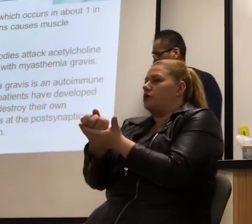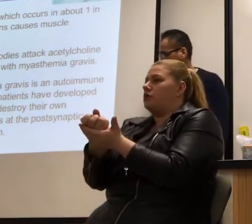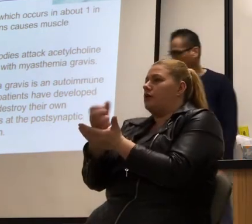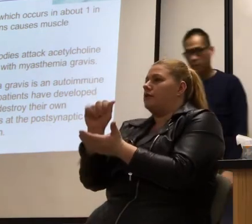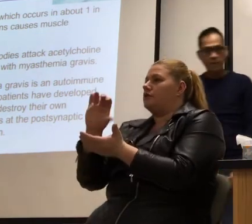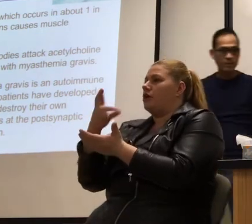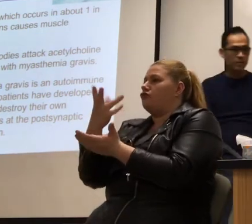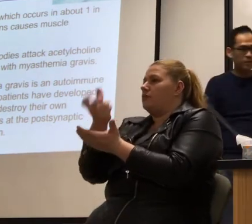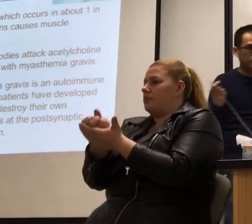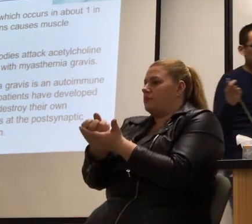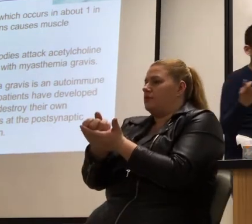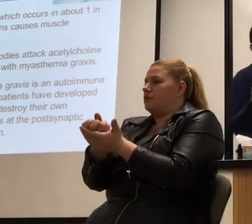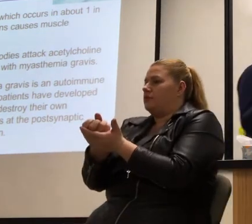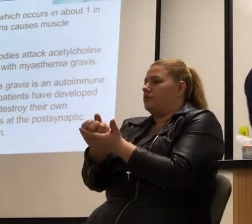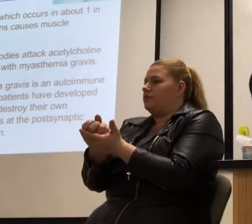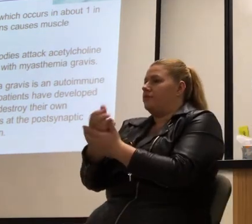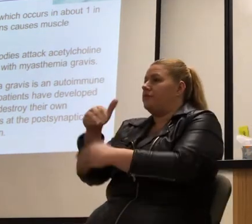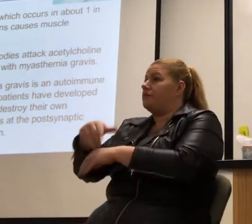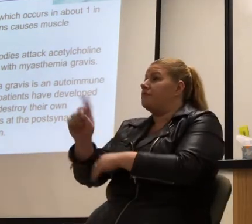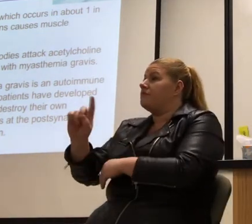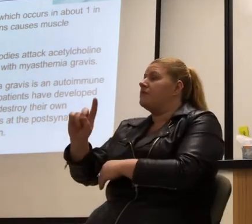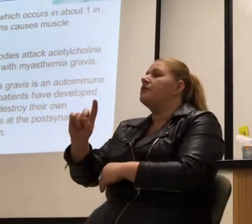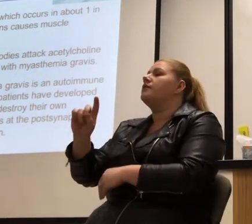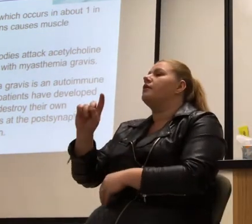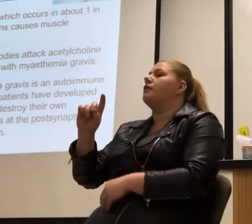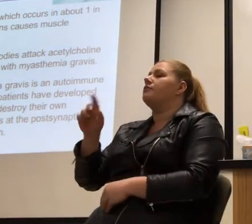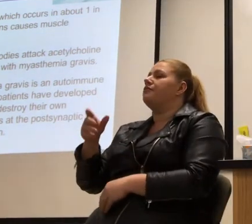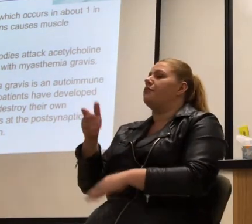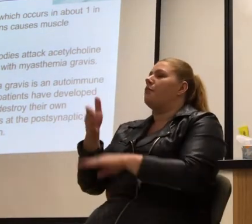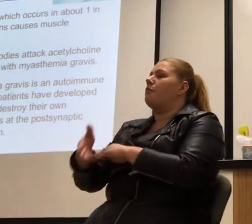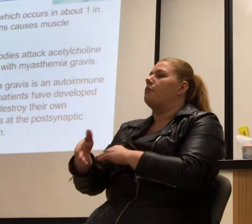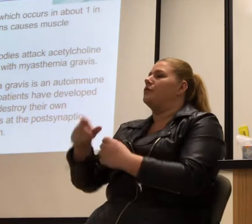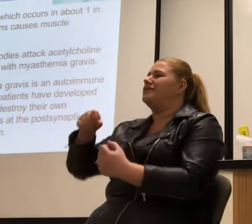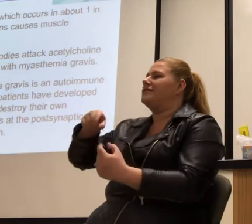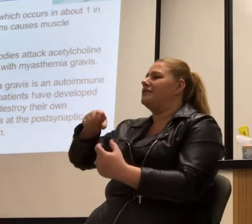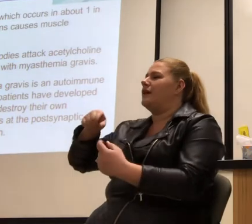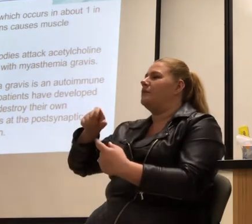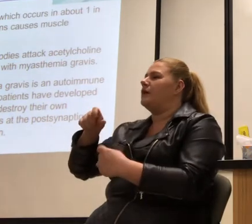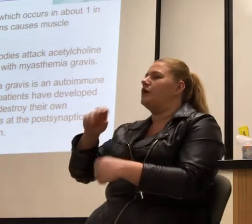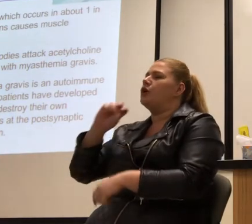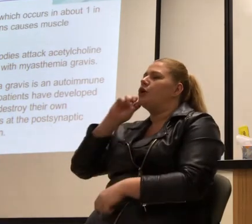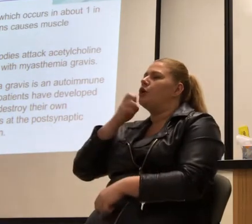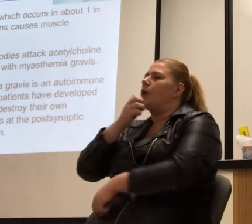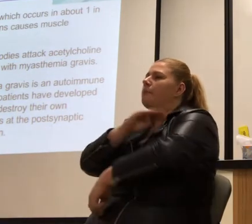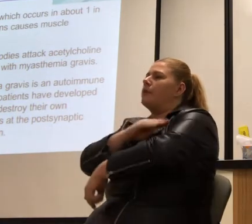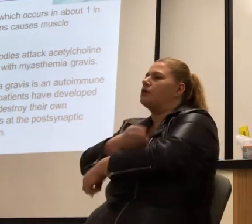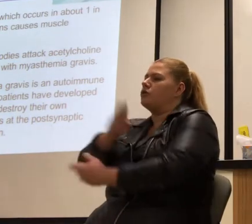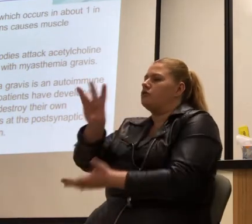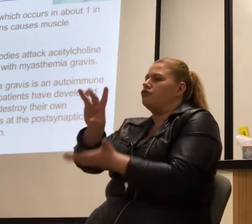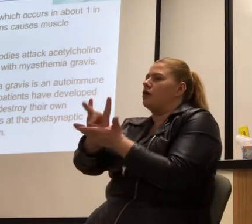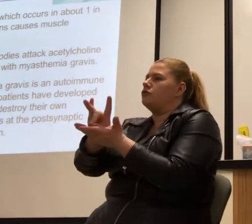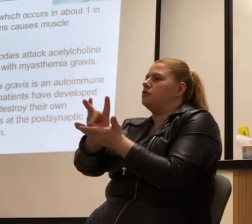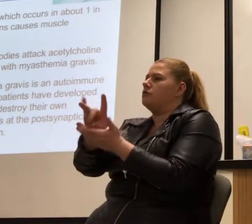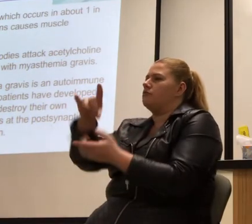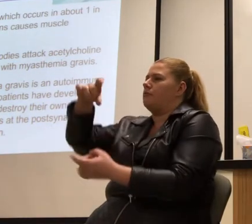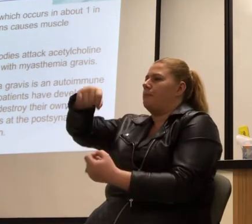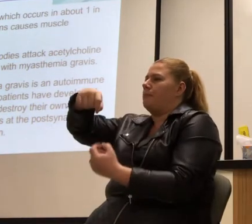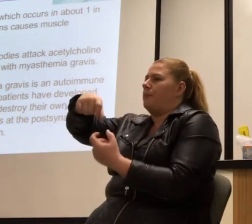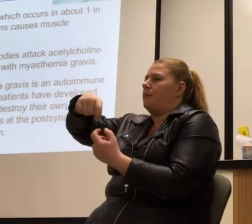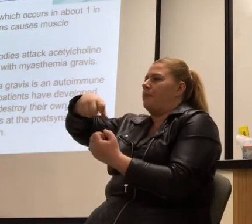postsynaptic neuromuscular junction. Usually what happens is, as a mistake, antibodies